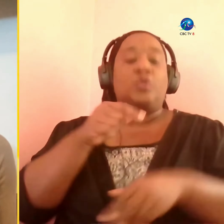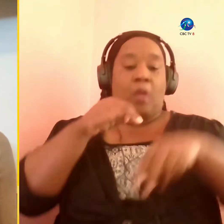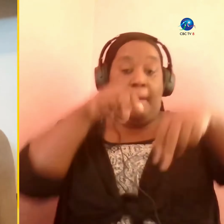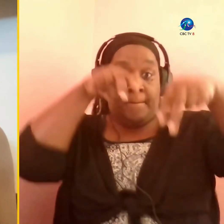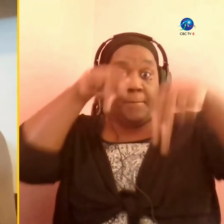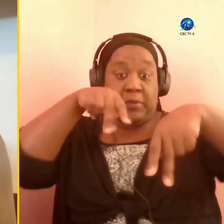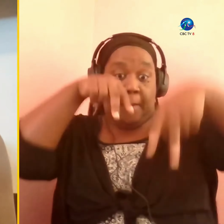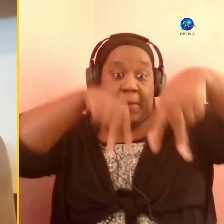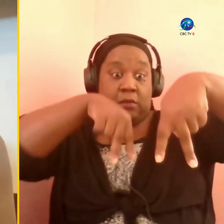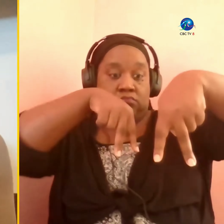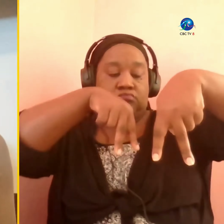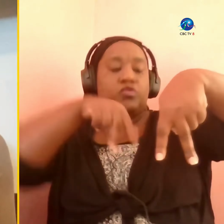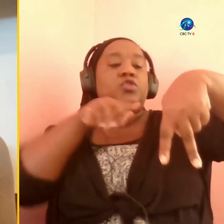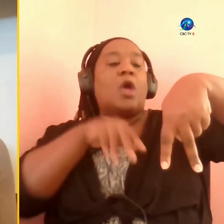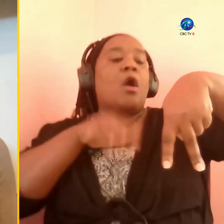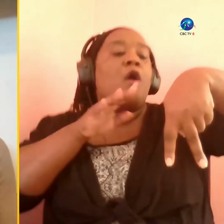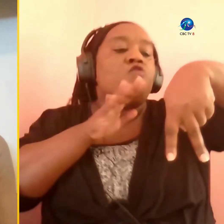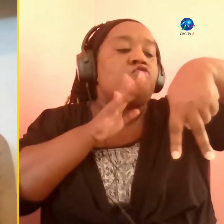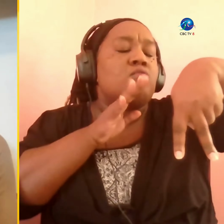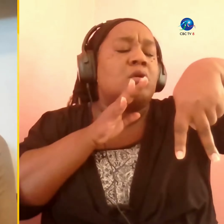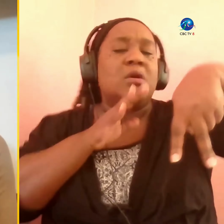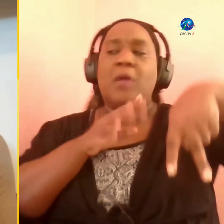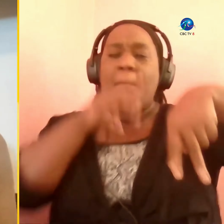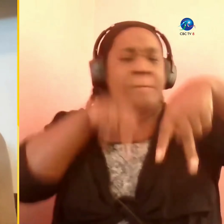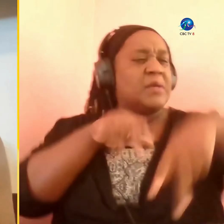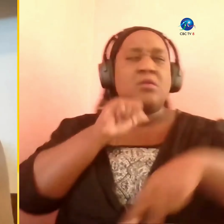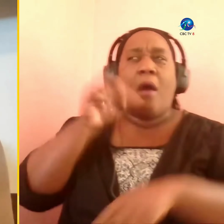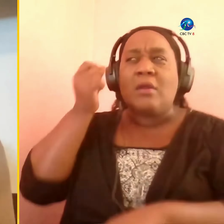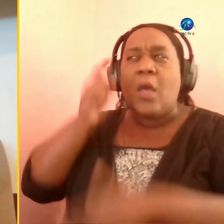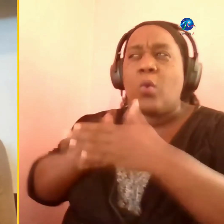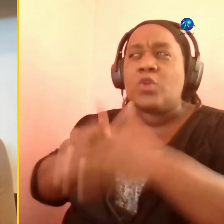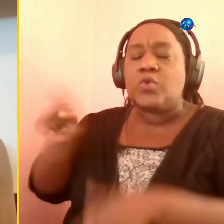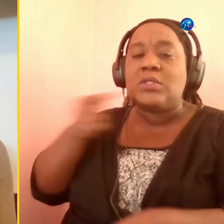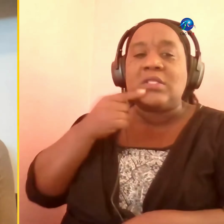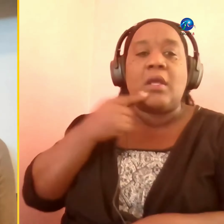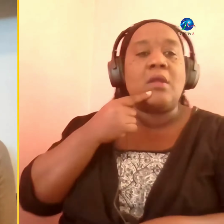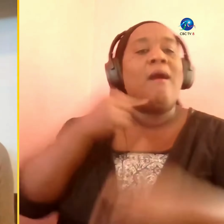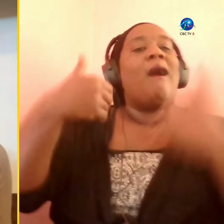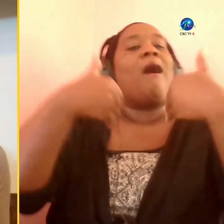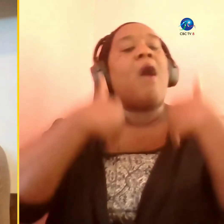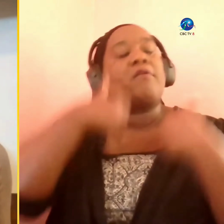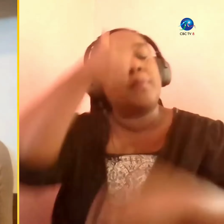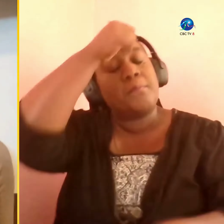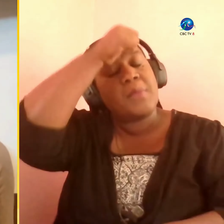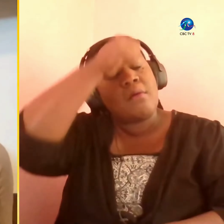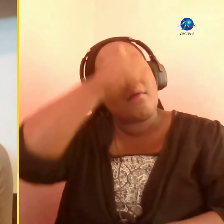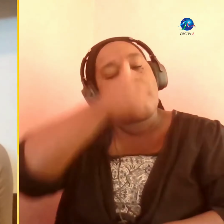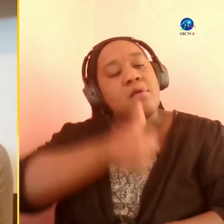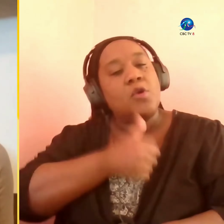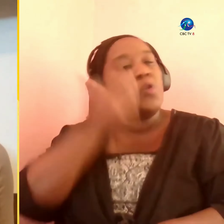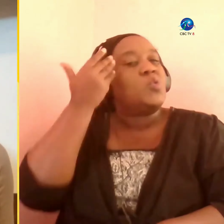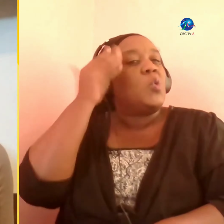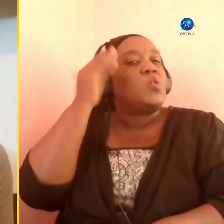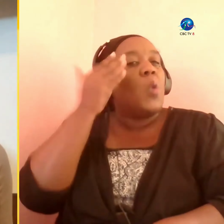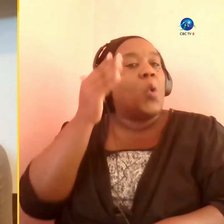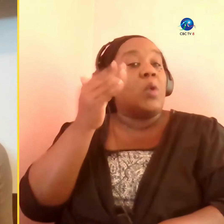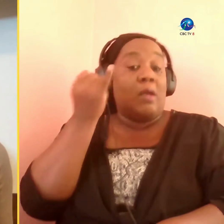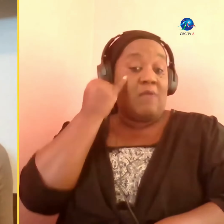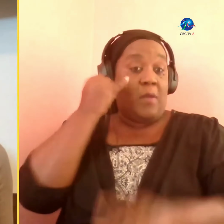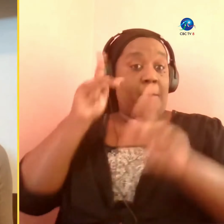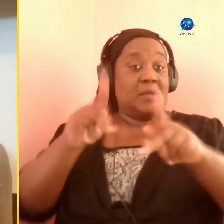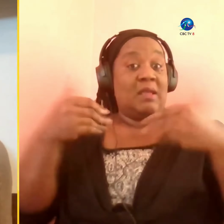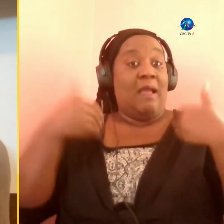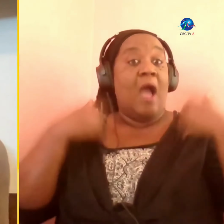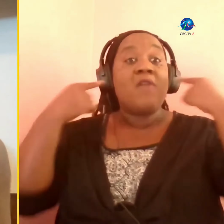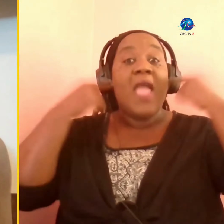and they don't quite catch what you're saying. We're encouraging you to be patient. You don't know the level of hearing loss that a person may